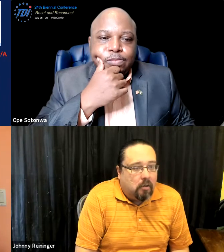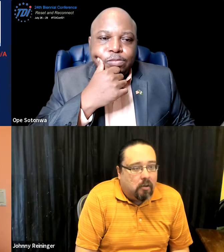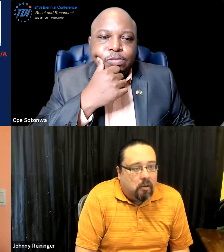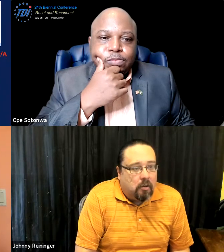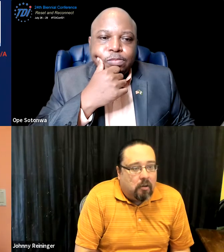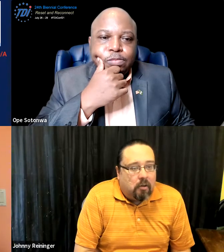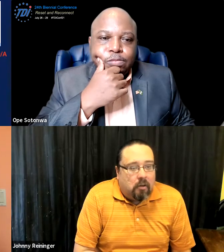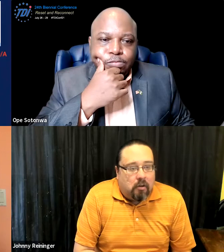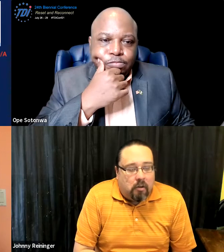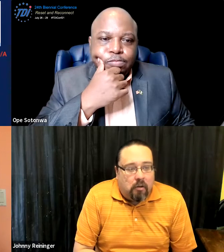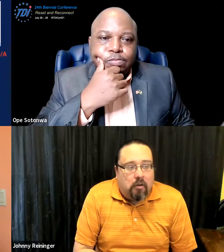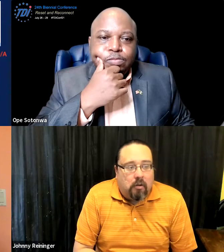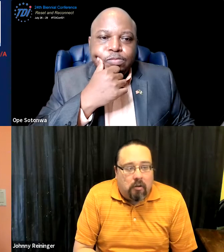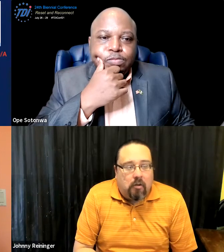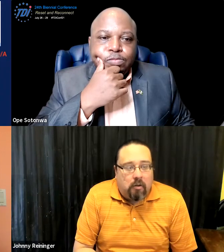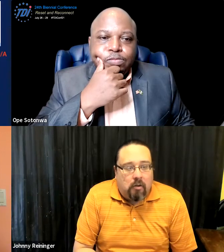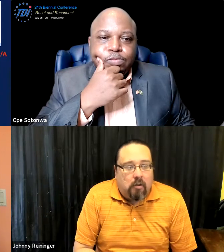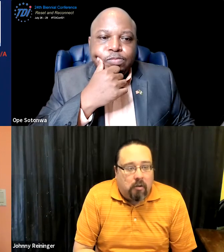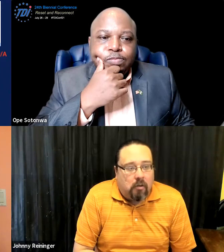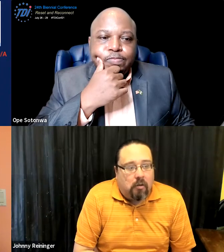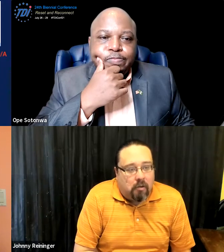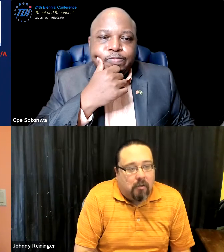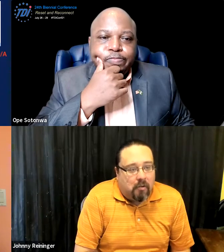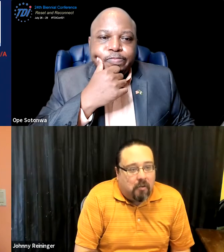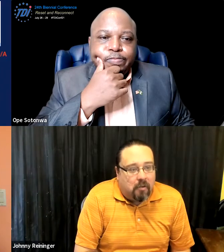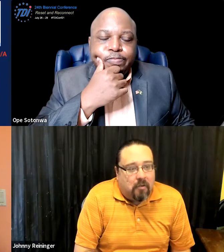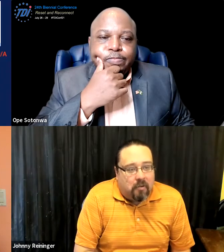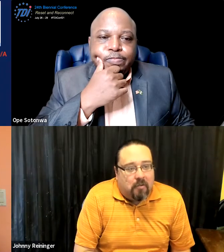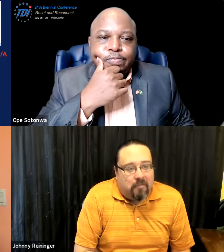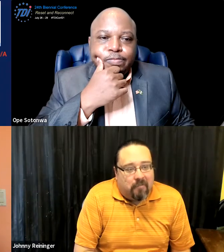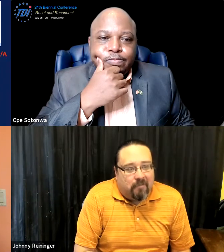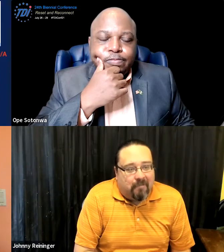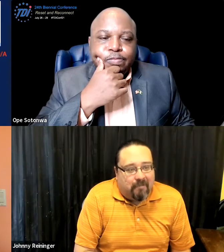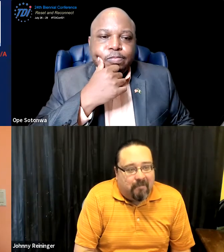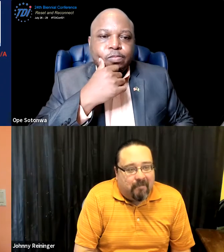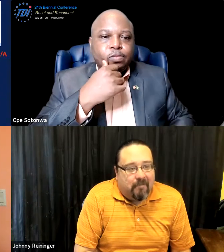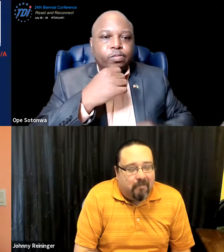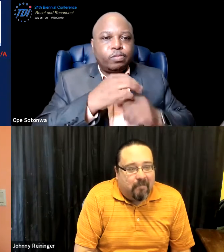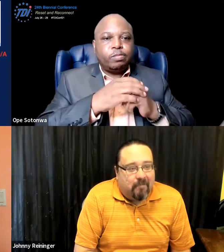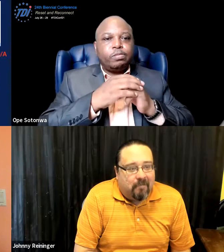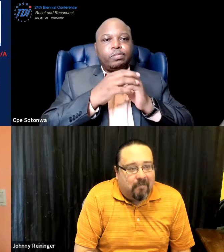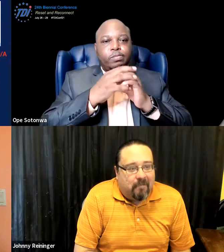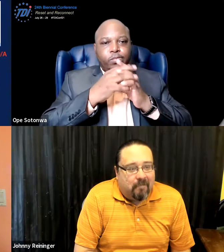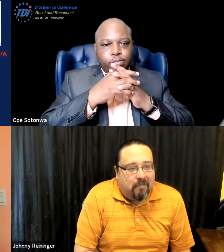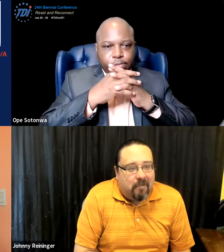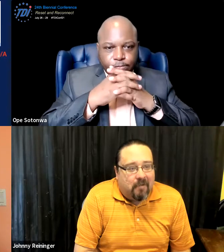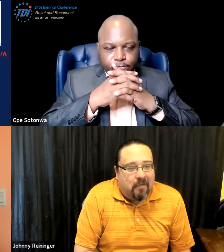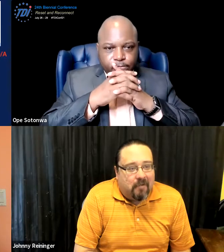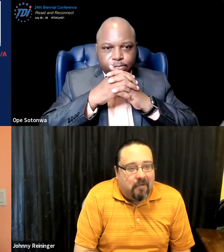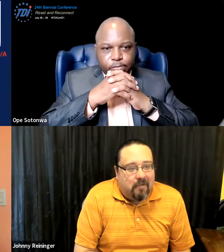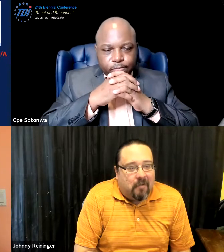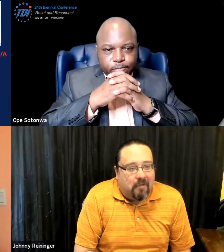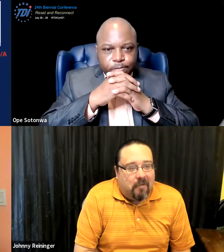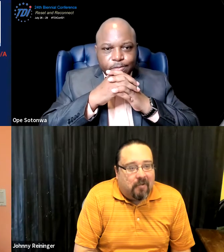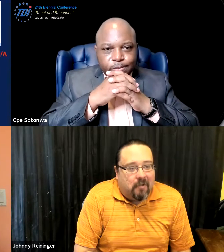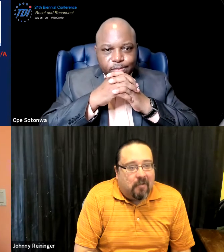And they could do it at an earlier age, which is a lot better than waiting till a lot longer. And there was a lot of kids who haven't learned these things until